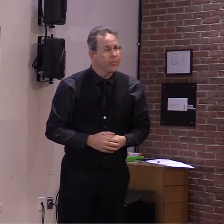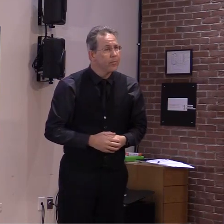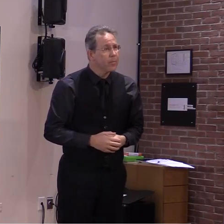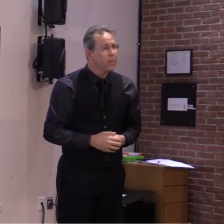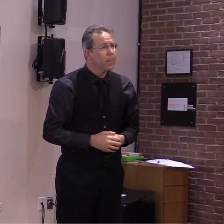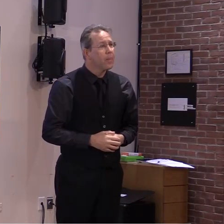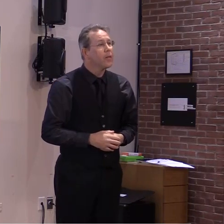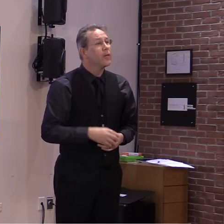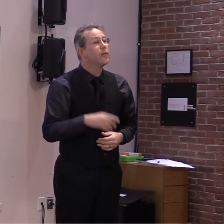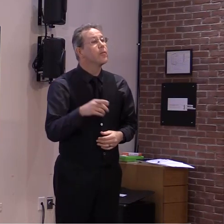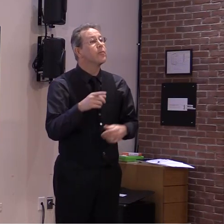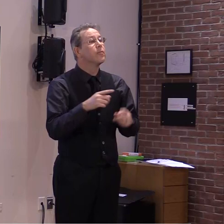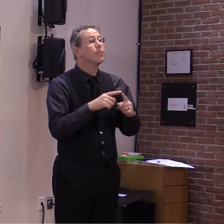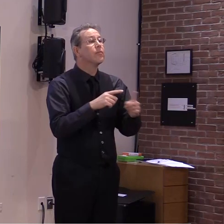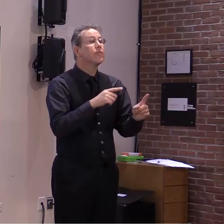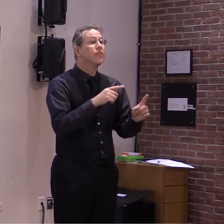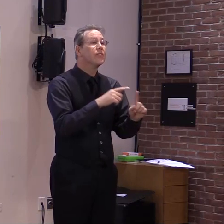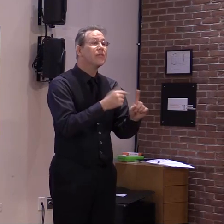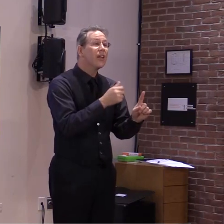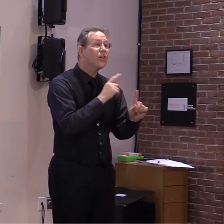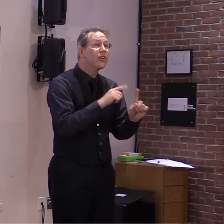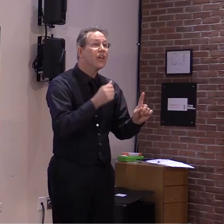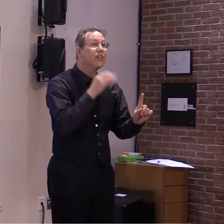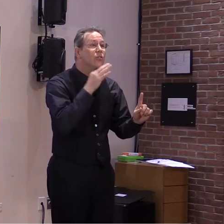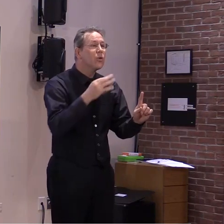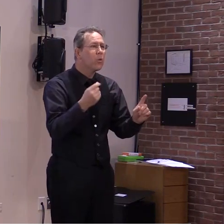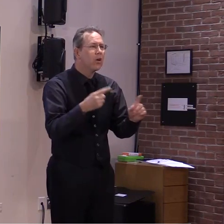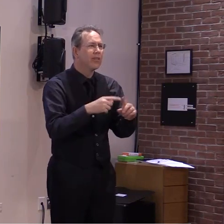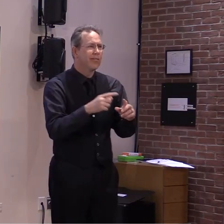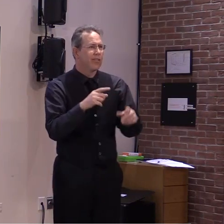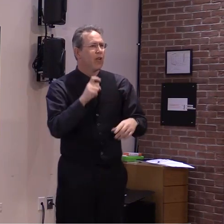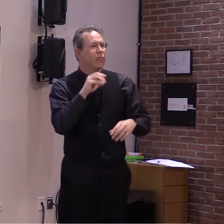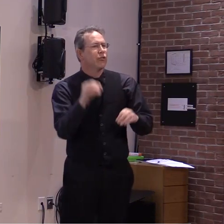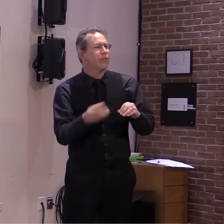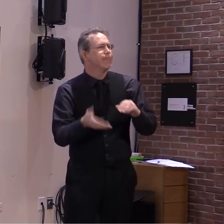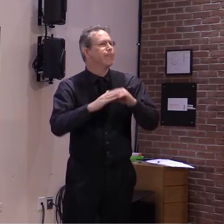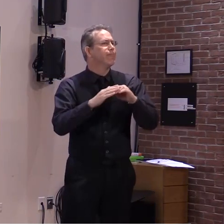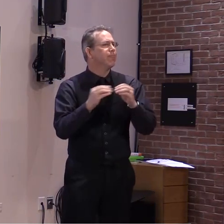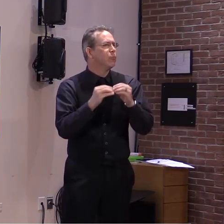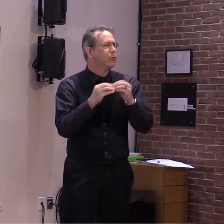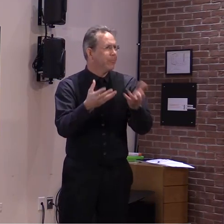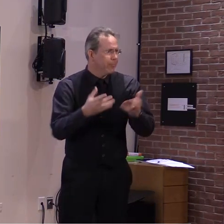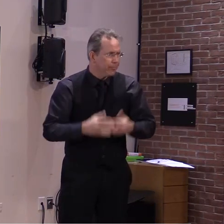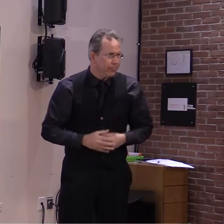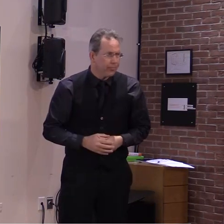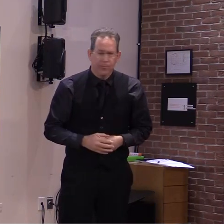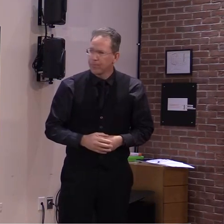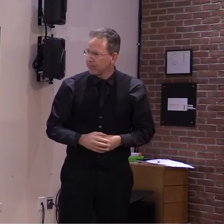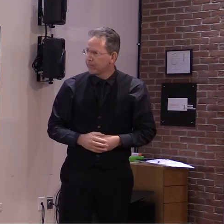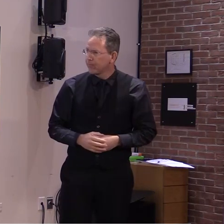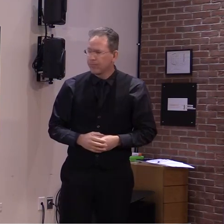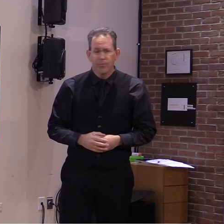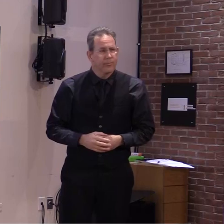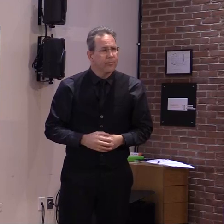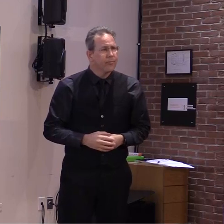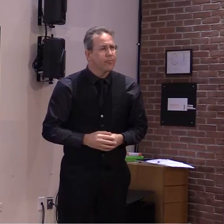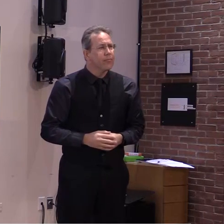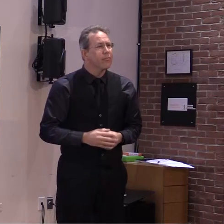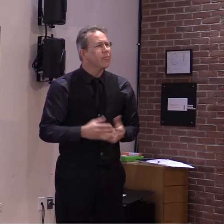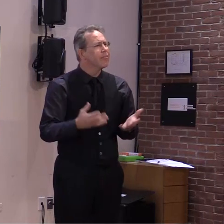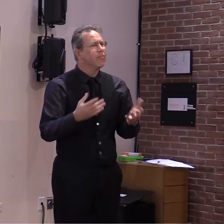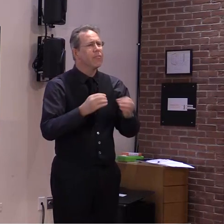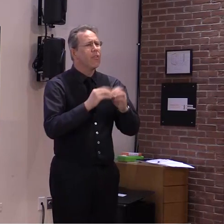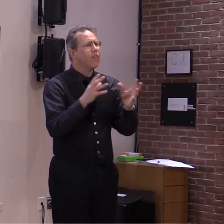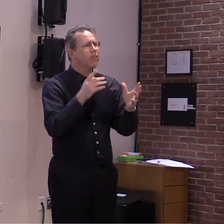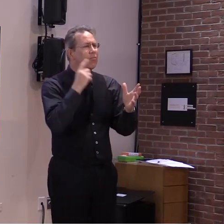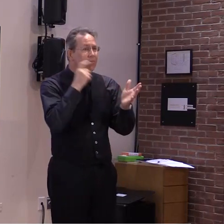increase just over 100%. So we're seeing it here in our case rates clearly that the most vulnerable, also the most vaccinated,